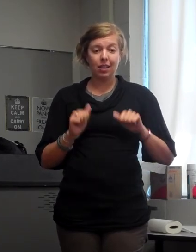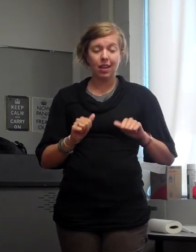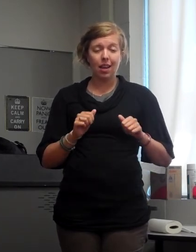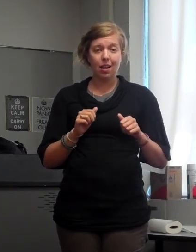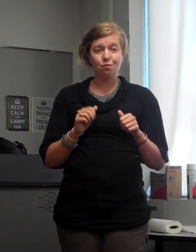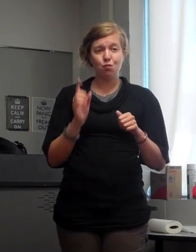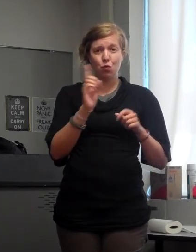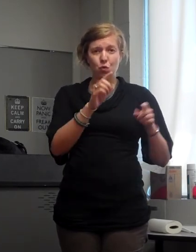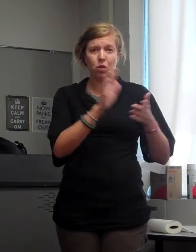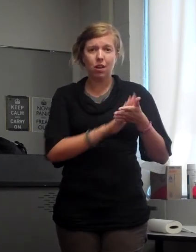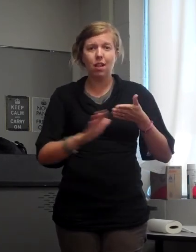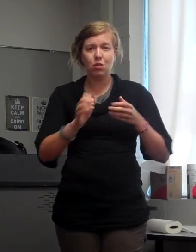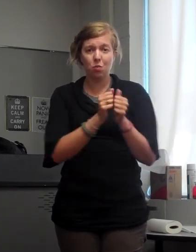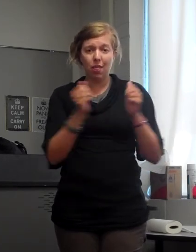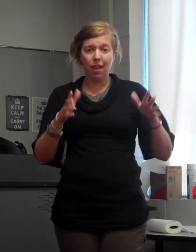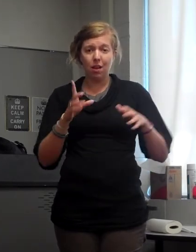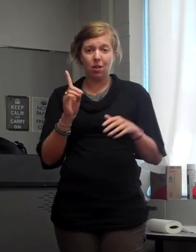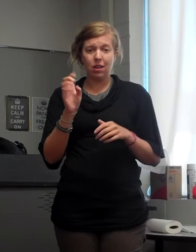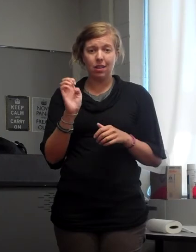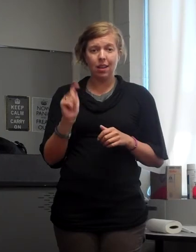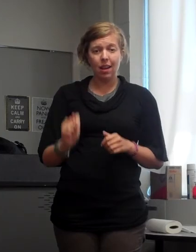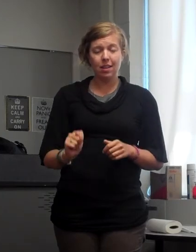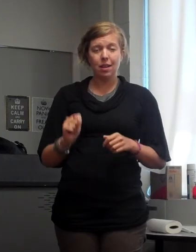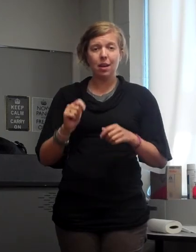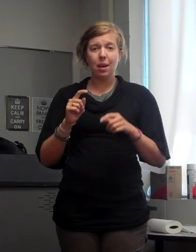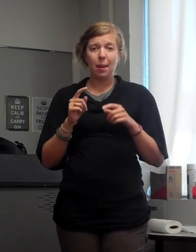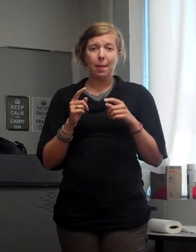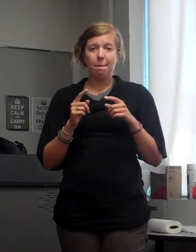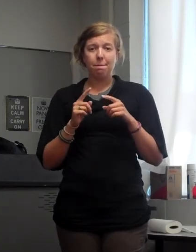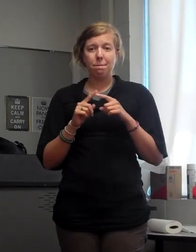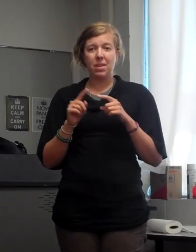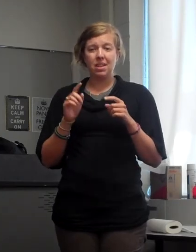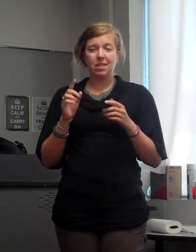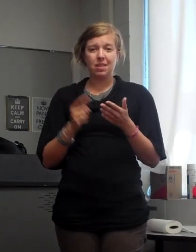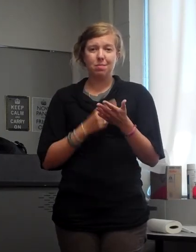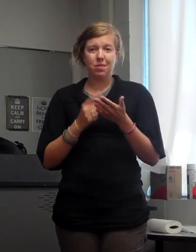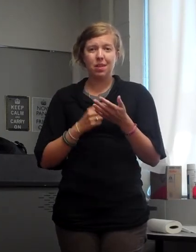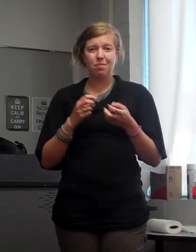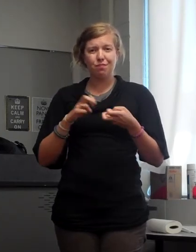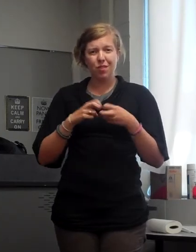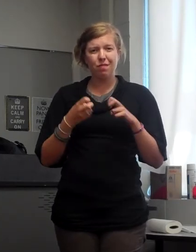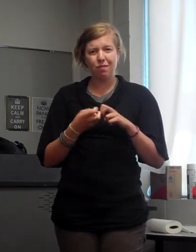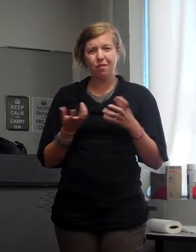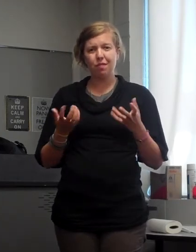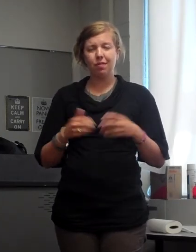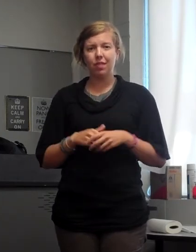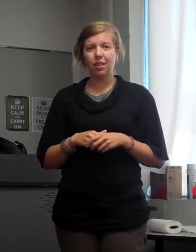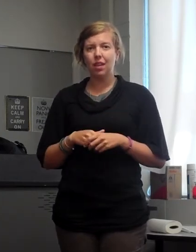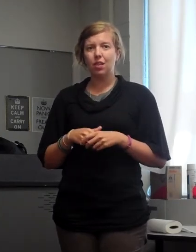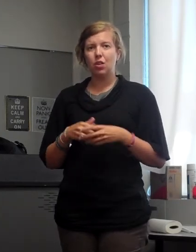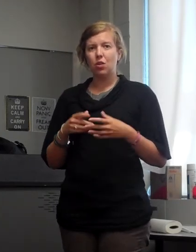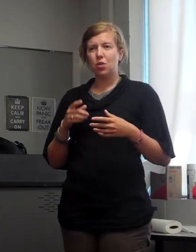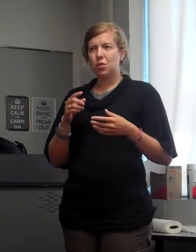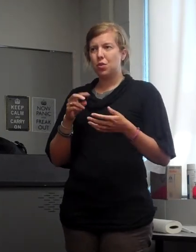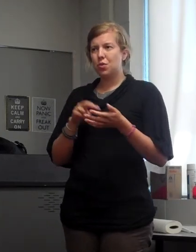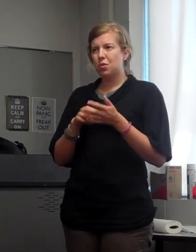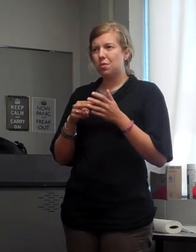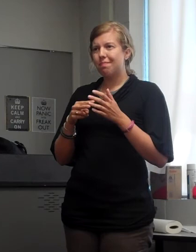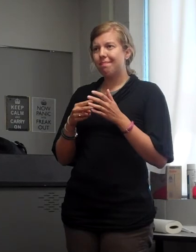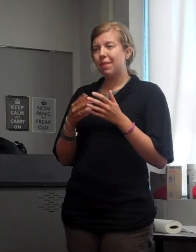ways around it, because my daughter actually works for a bank, so of course anything mom and dad said is no good advice. It's what for banking peers have told her, and she